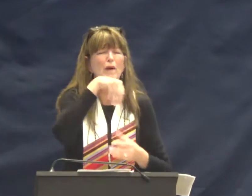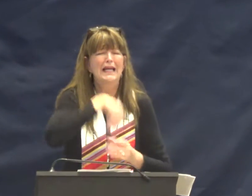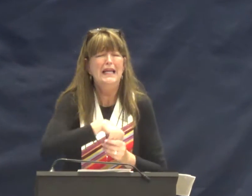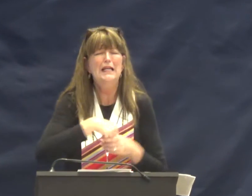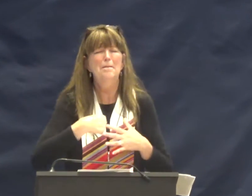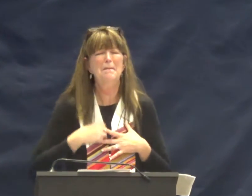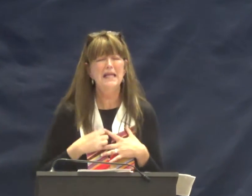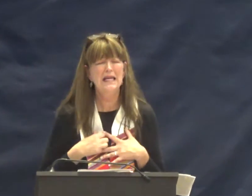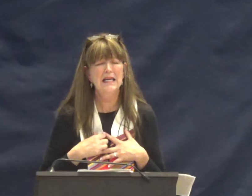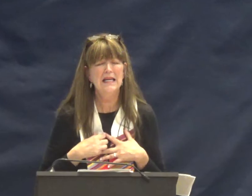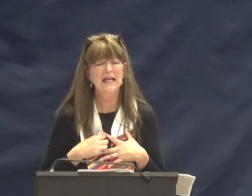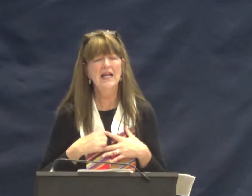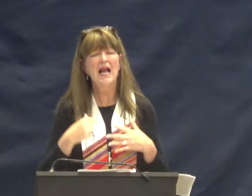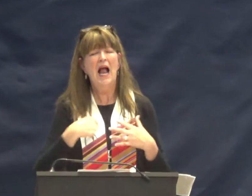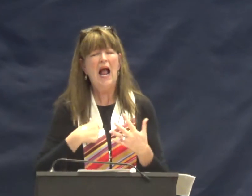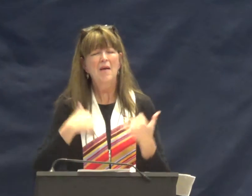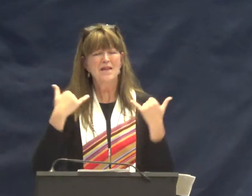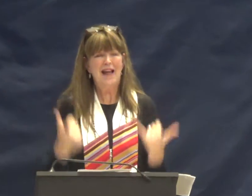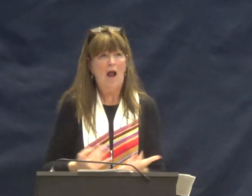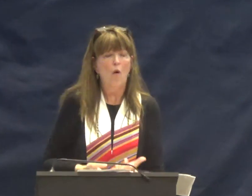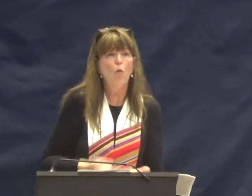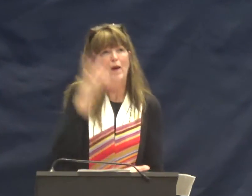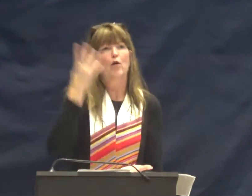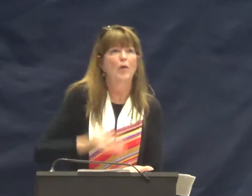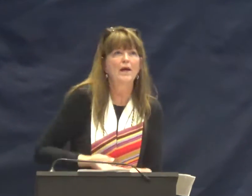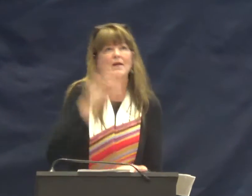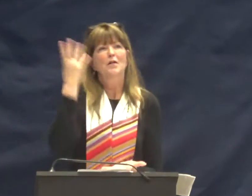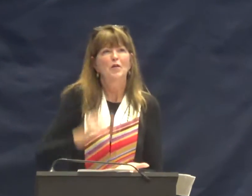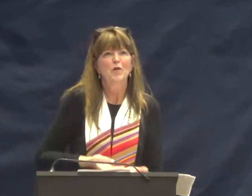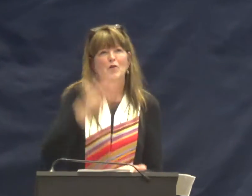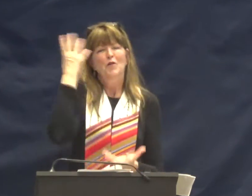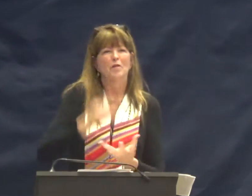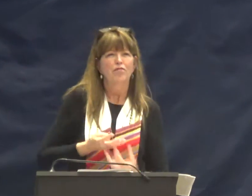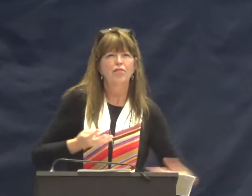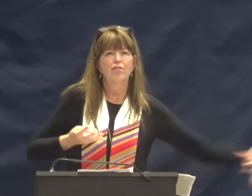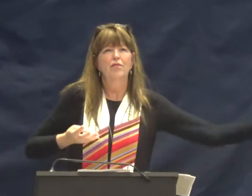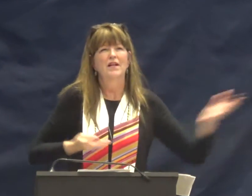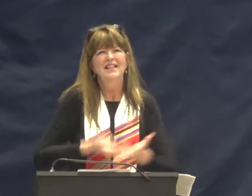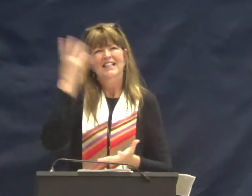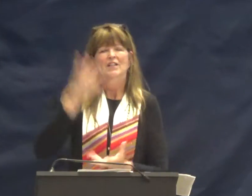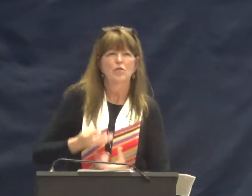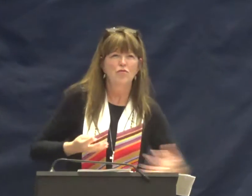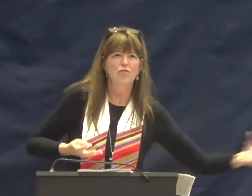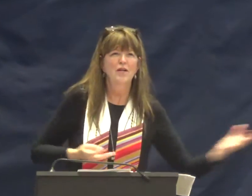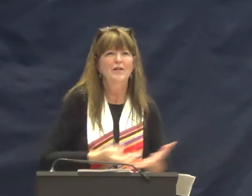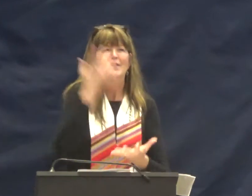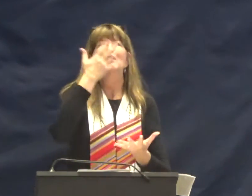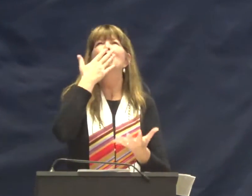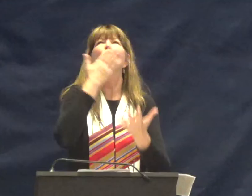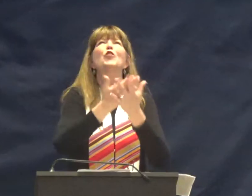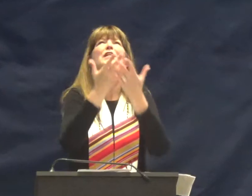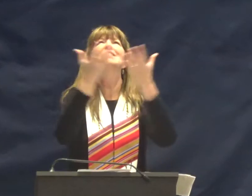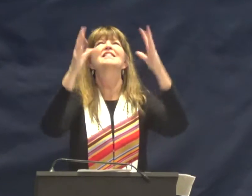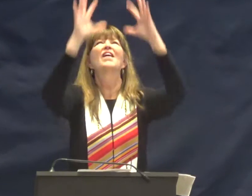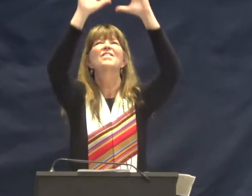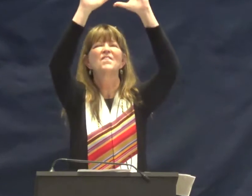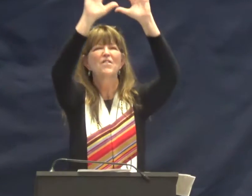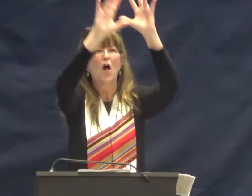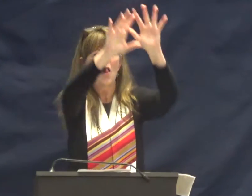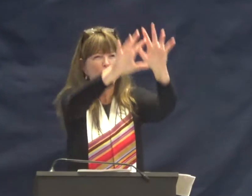I am in you, and you are in me, and now I am separating the wheat from the chaff, the